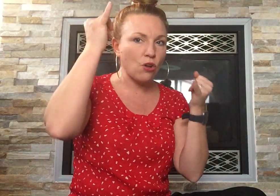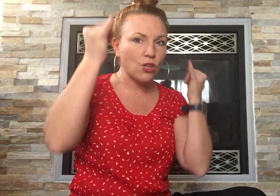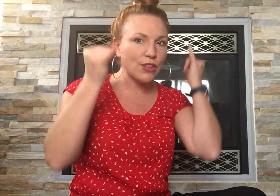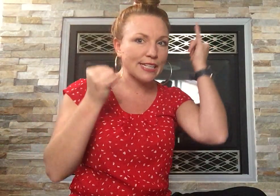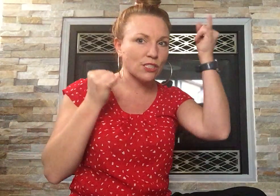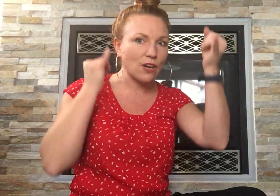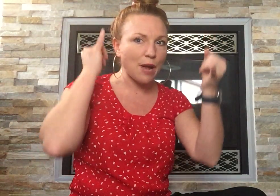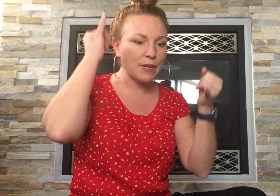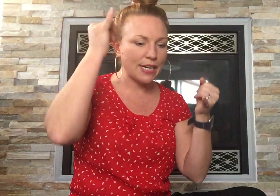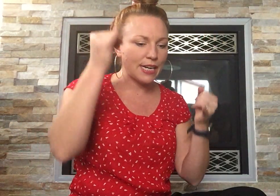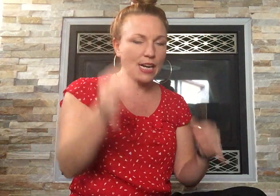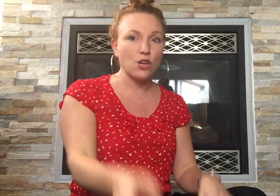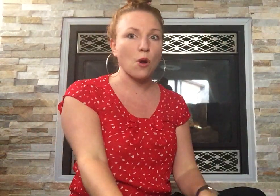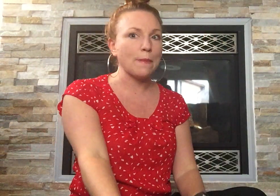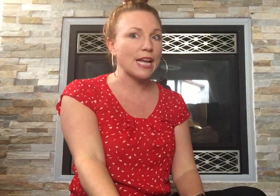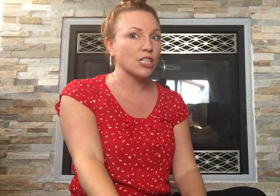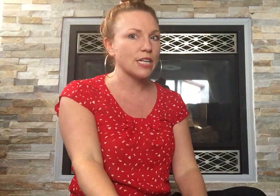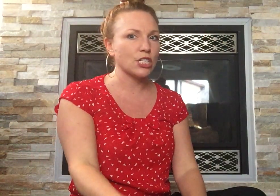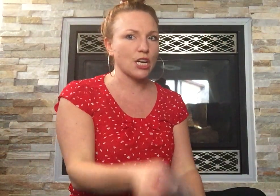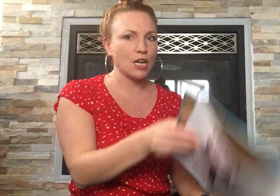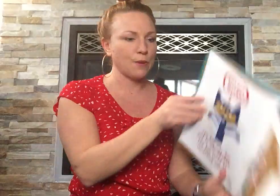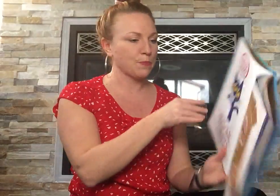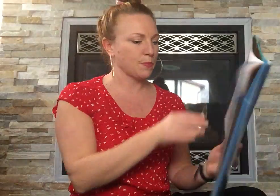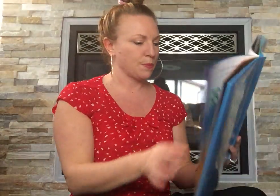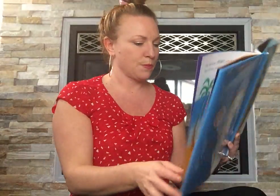the things that are happening in your imagination.